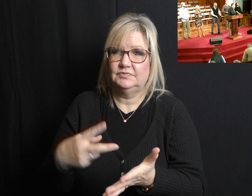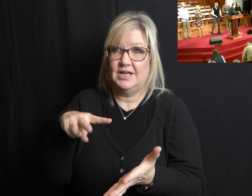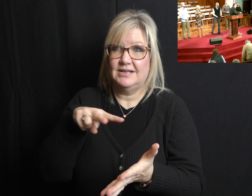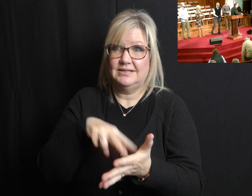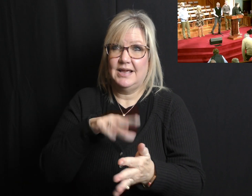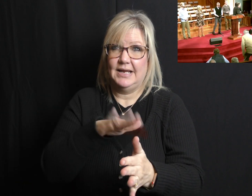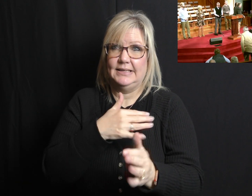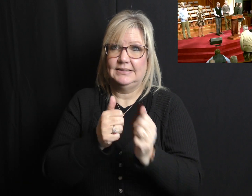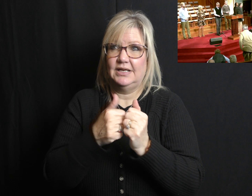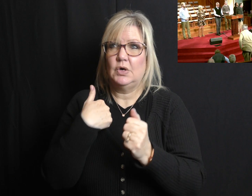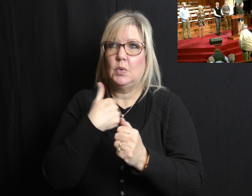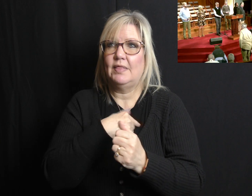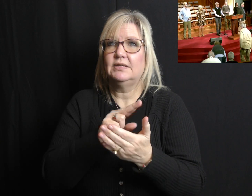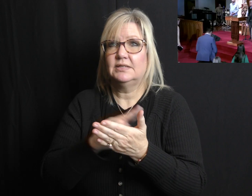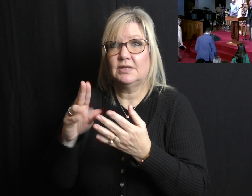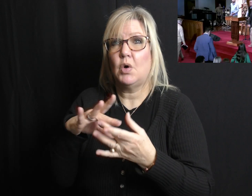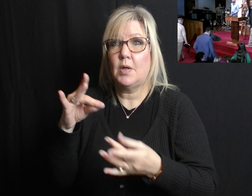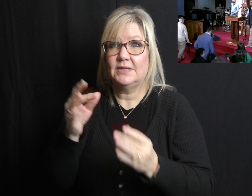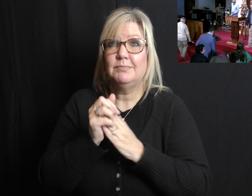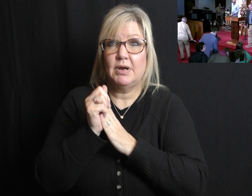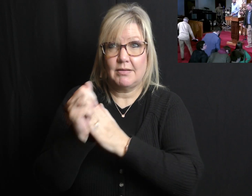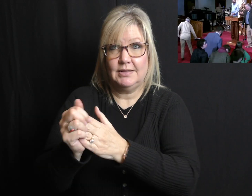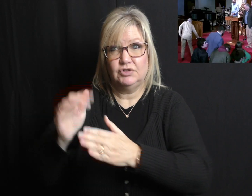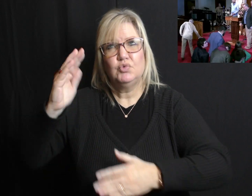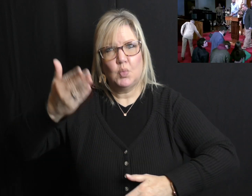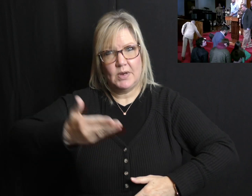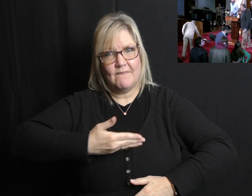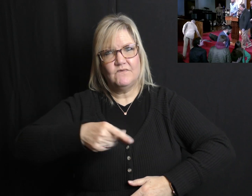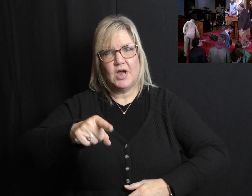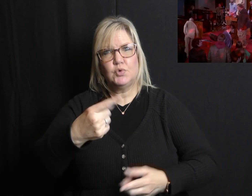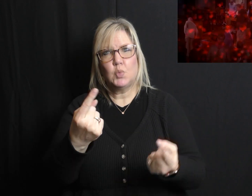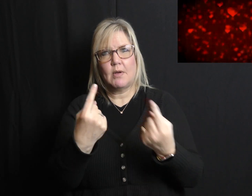sing with us. As the Holy Spirit of God leads you, we invite you to come this morning.